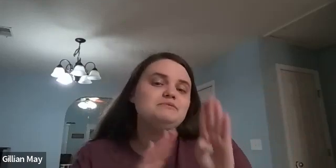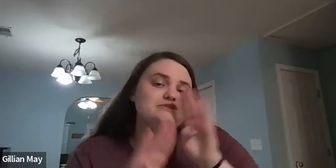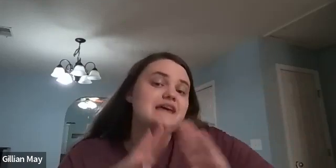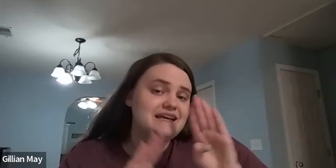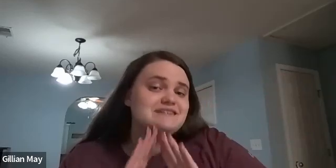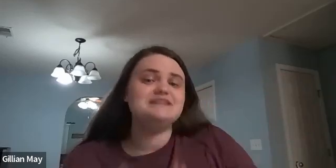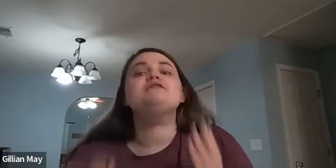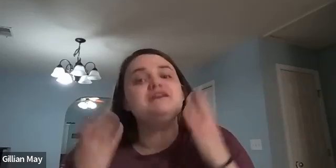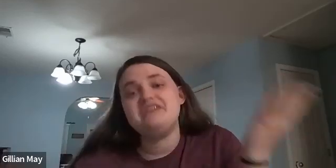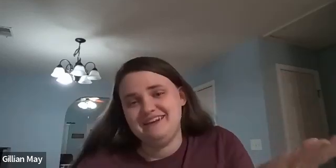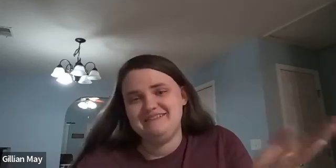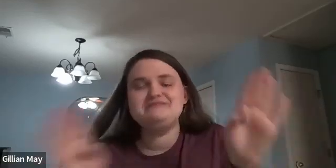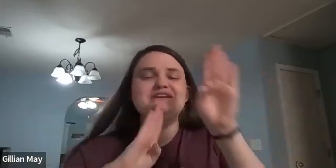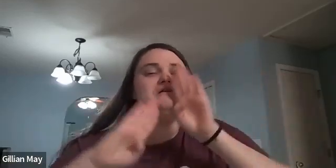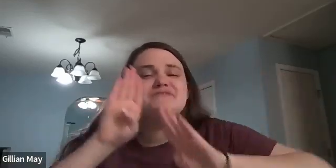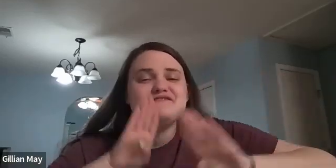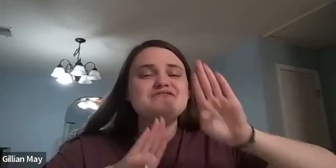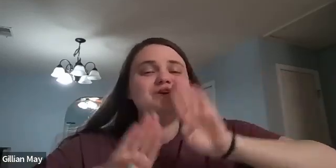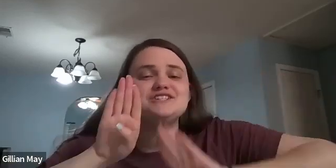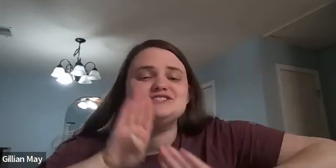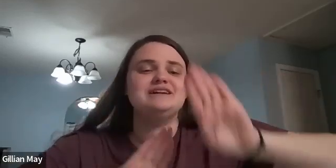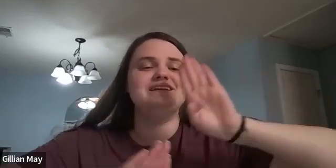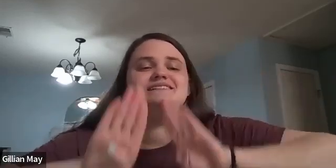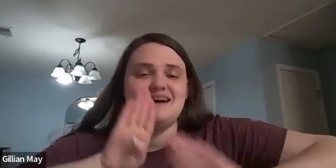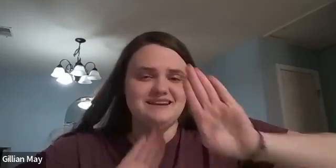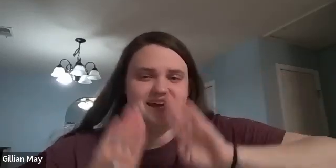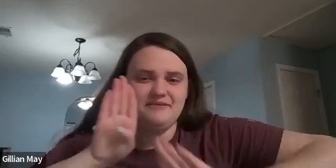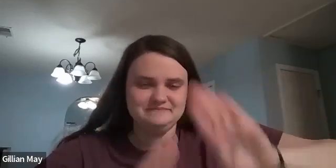do this. And I was like, okay, well, thank you. So frustrated, down, yeah.